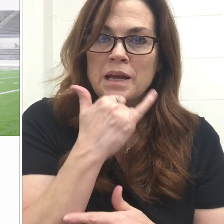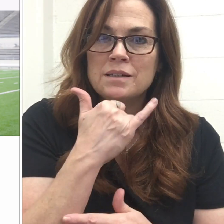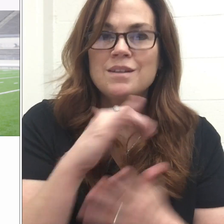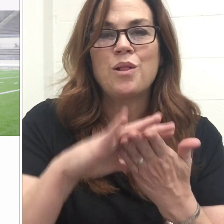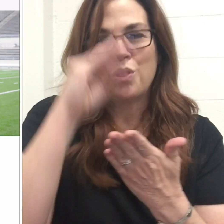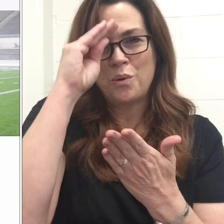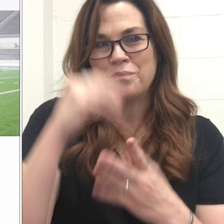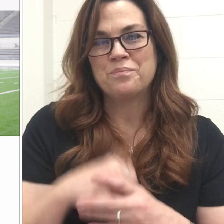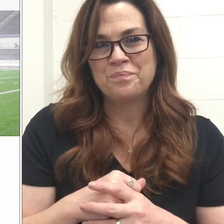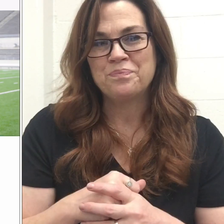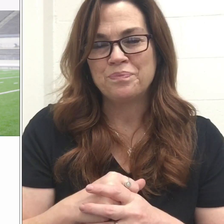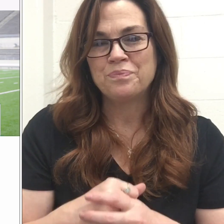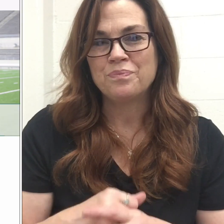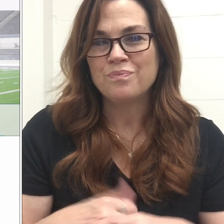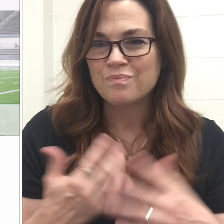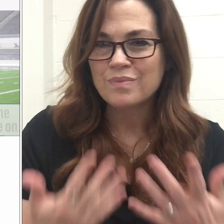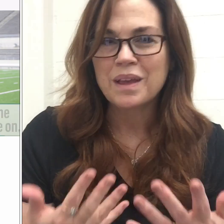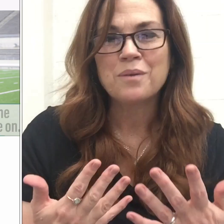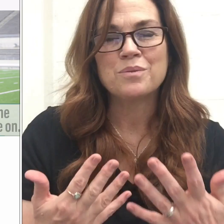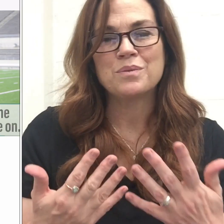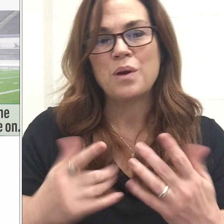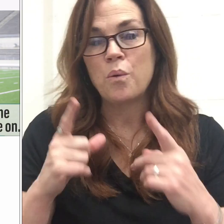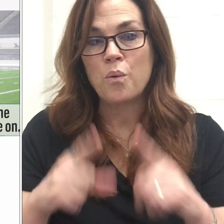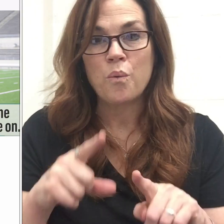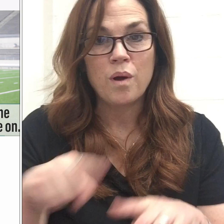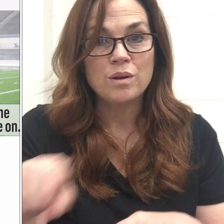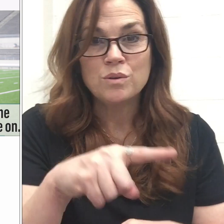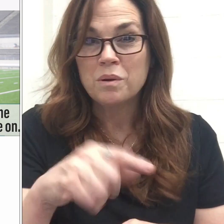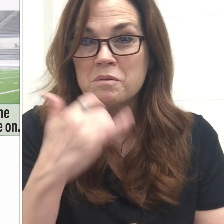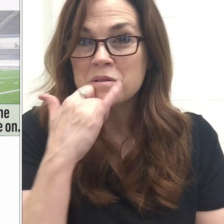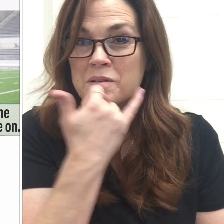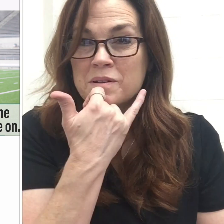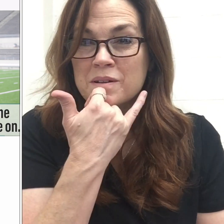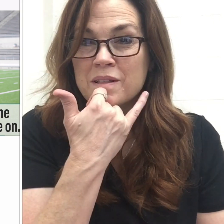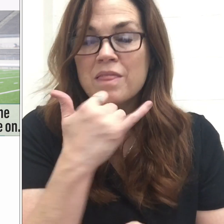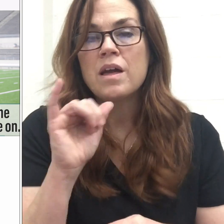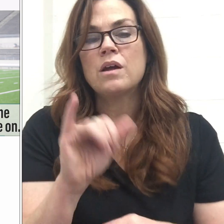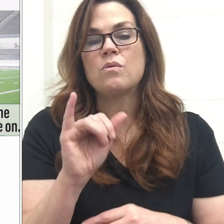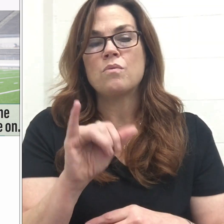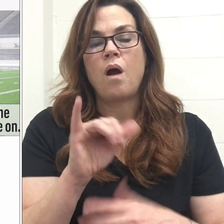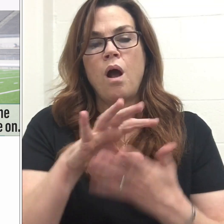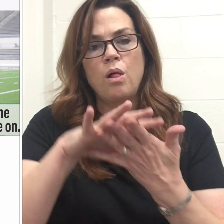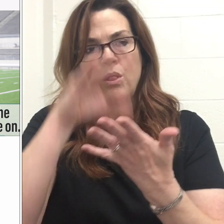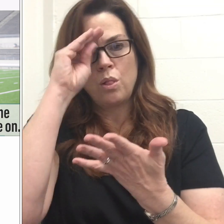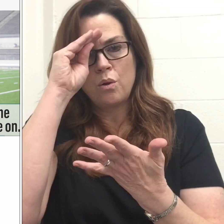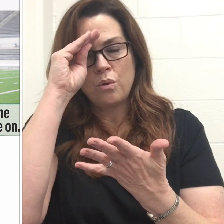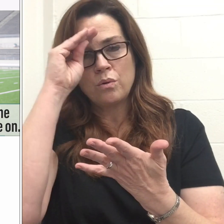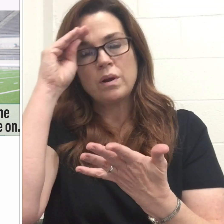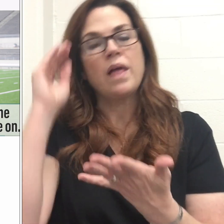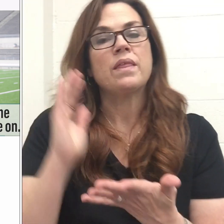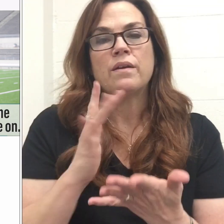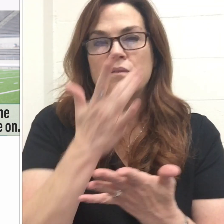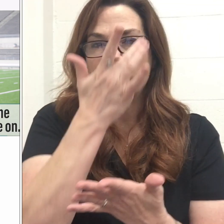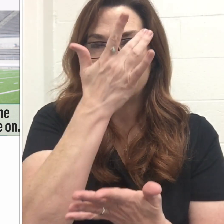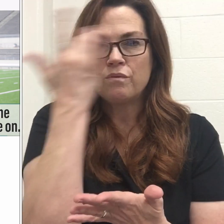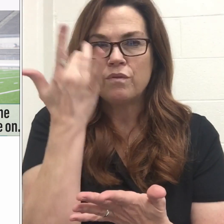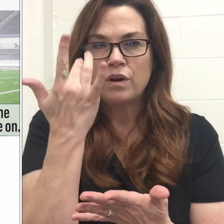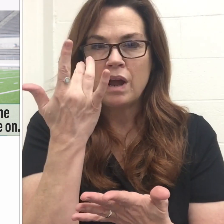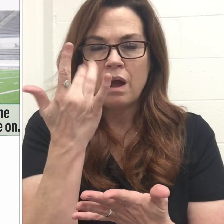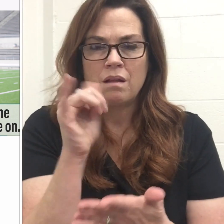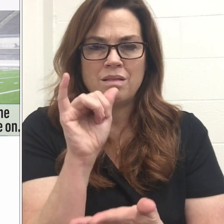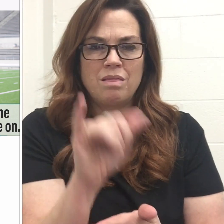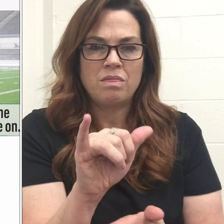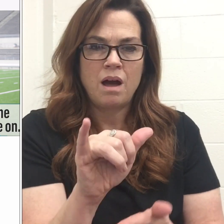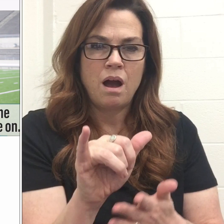Friends, I tell you again and again, when you make a mistake, learn the lesson and forget the loss, then move